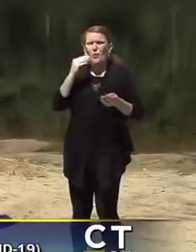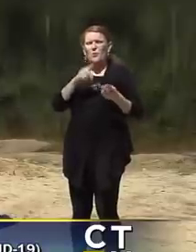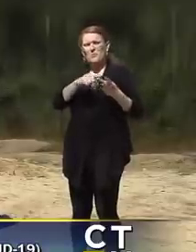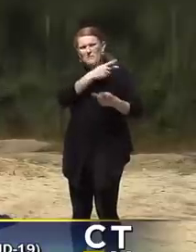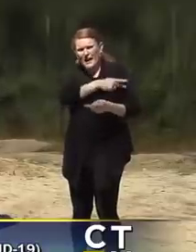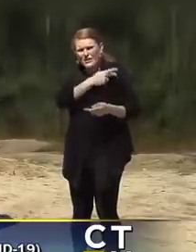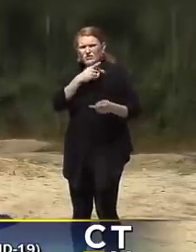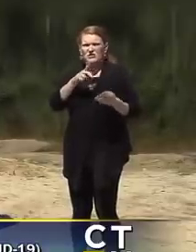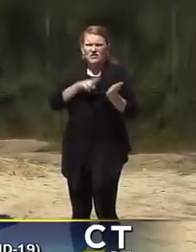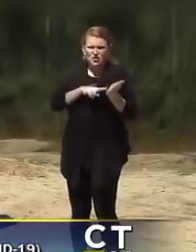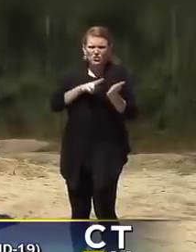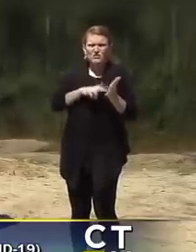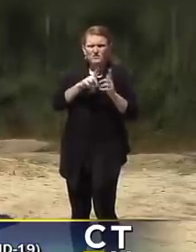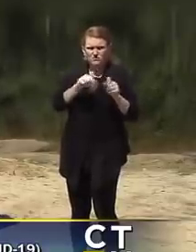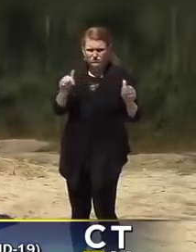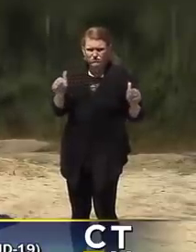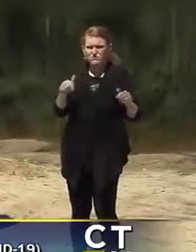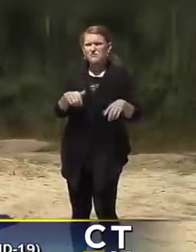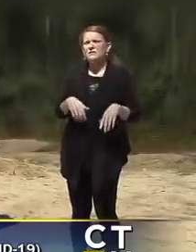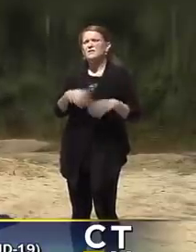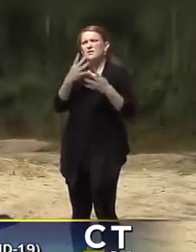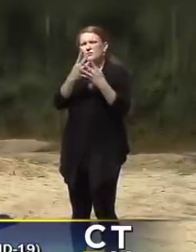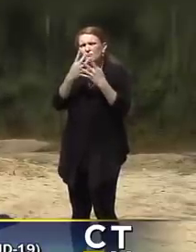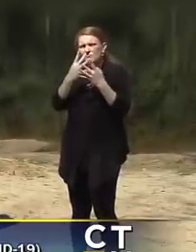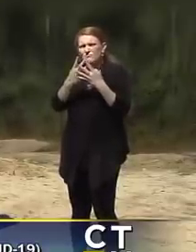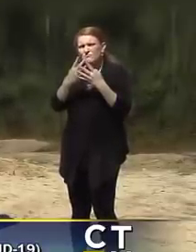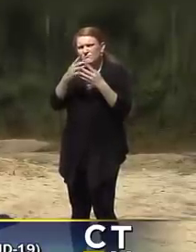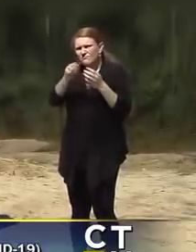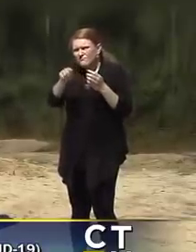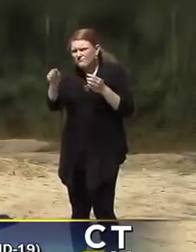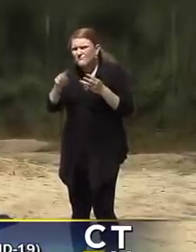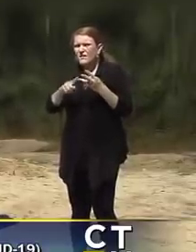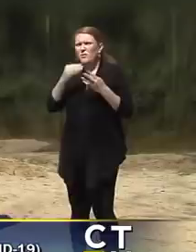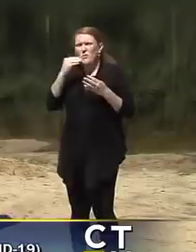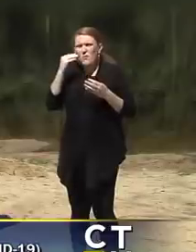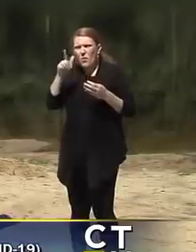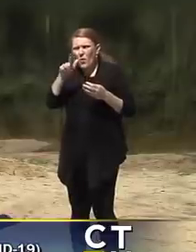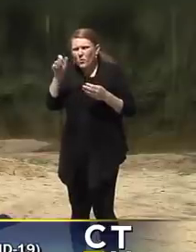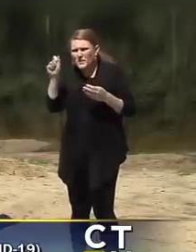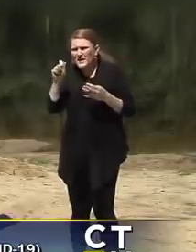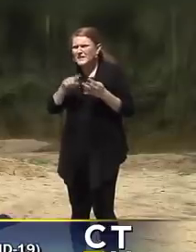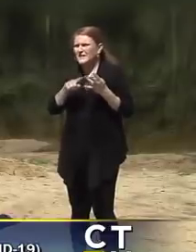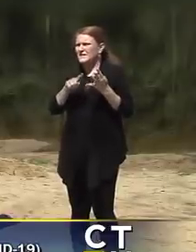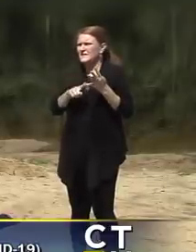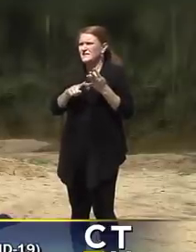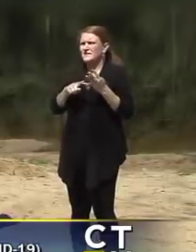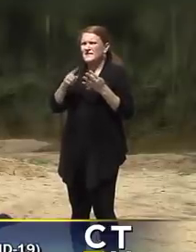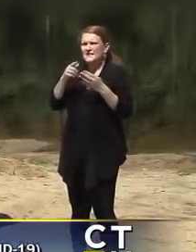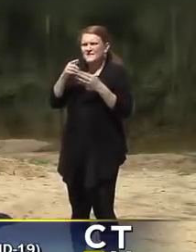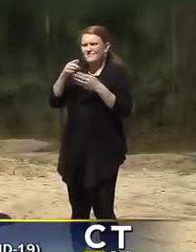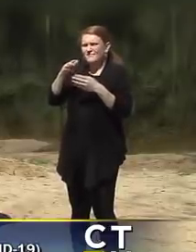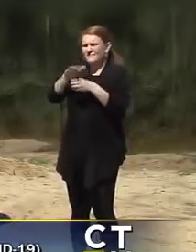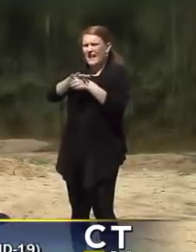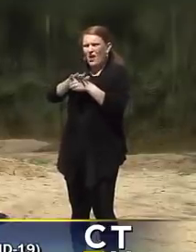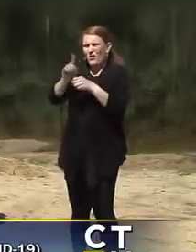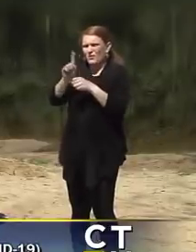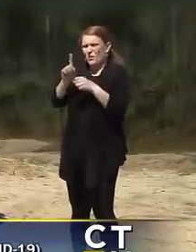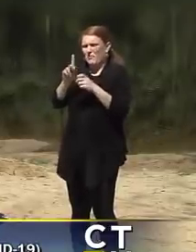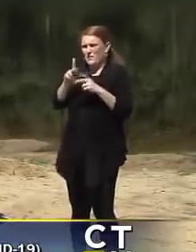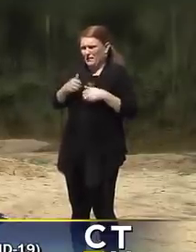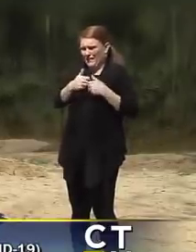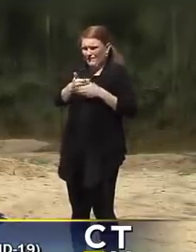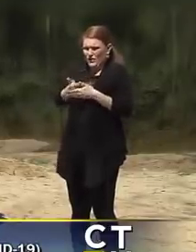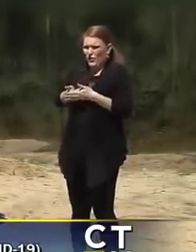going through all of our correctional facilities. We're going to homeless shelters. We're going to those denser neighborhoods we talked about where there's most likely to